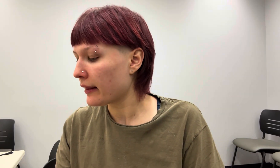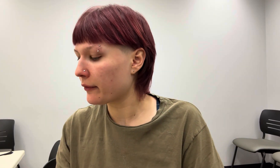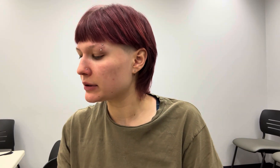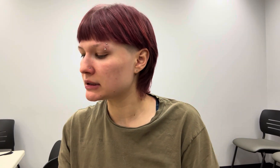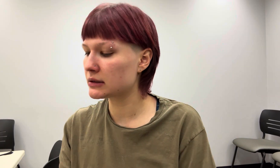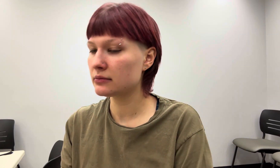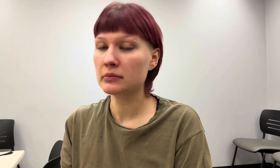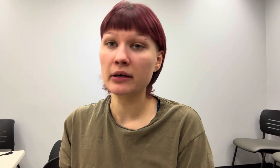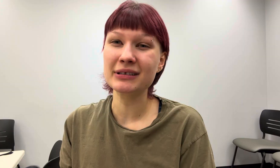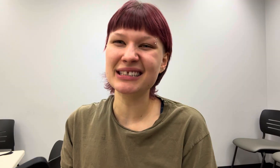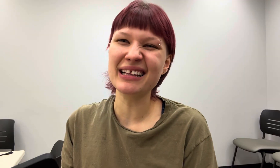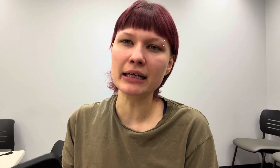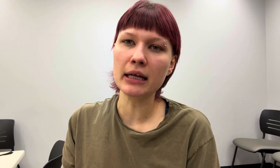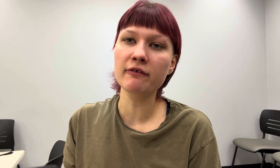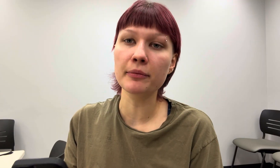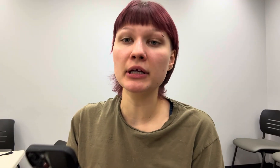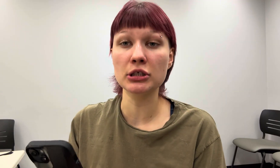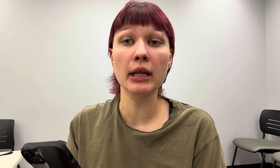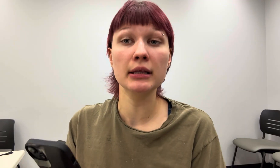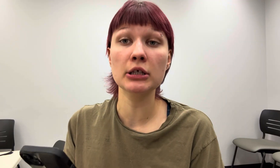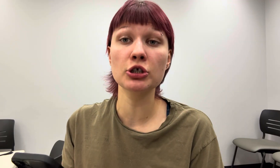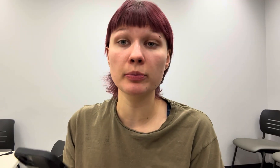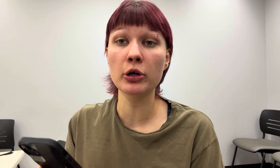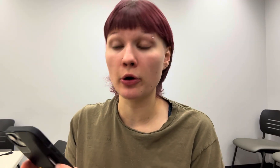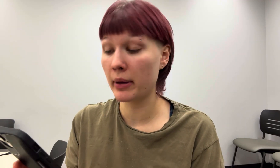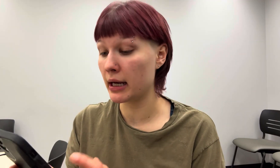was salient information that the interpreter omitted.